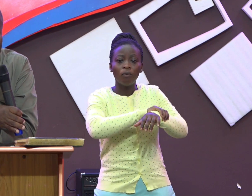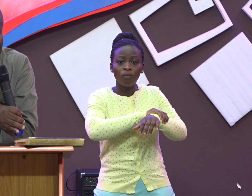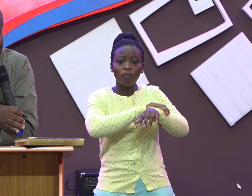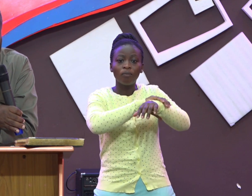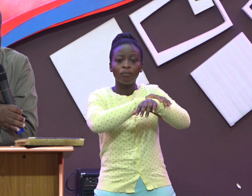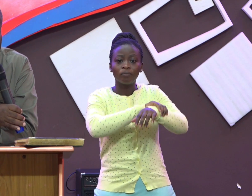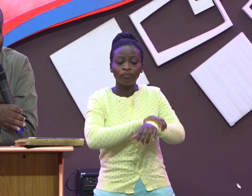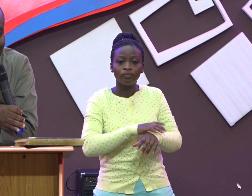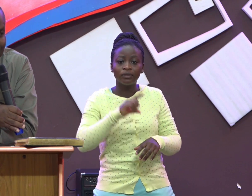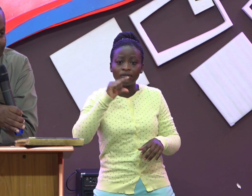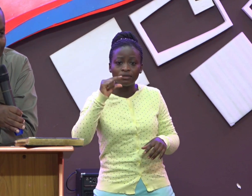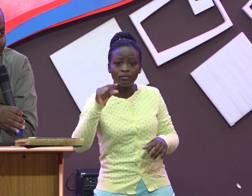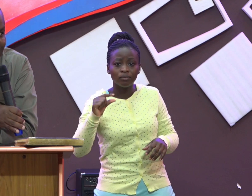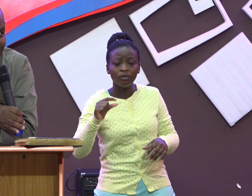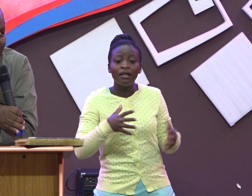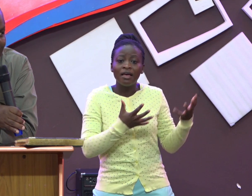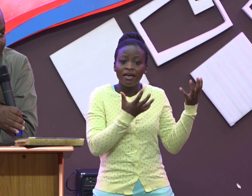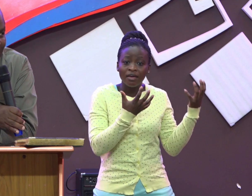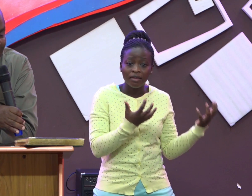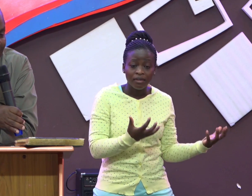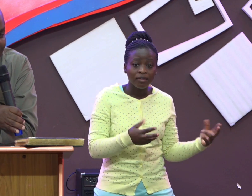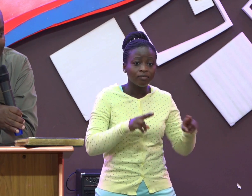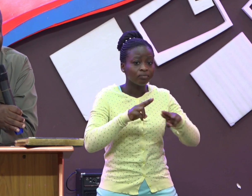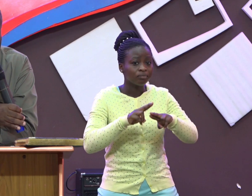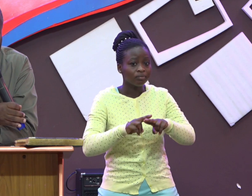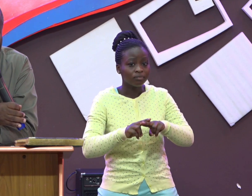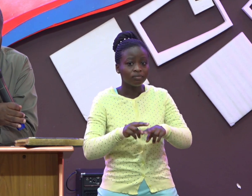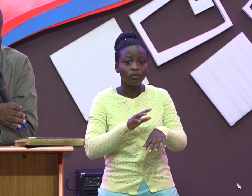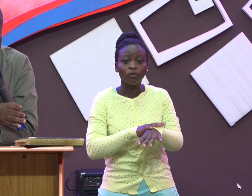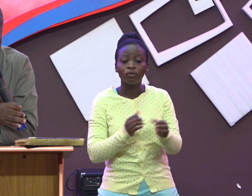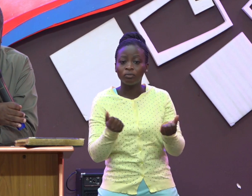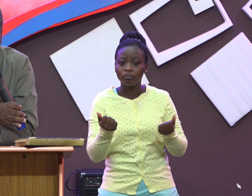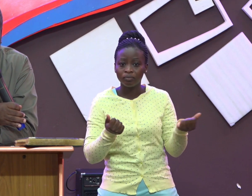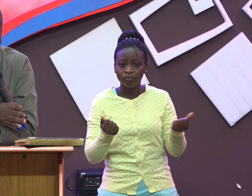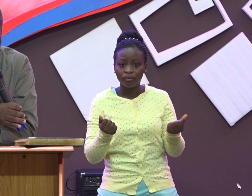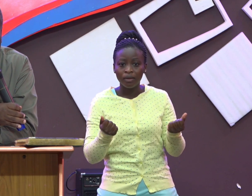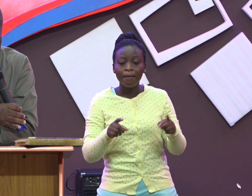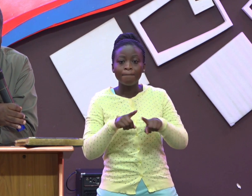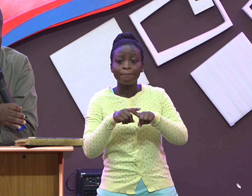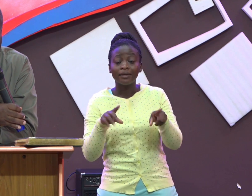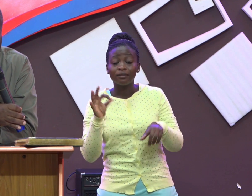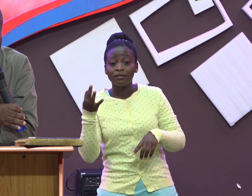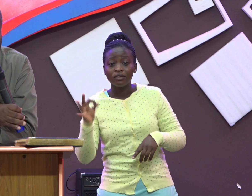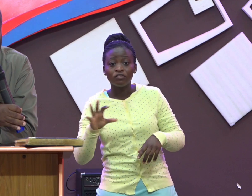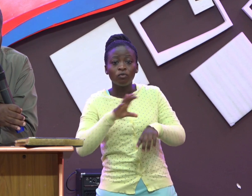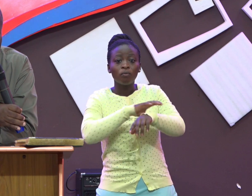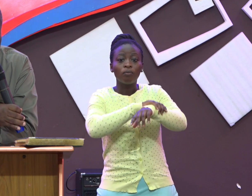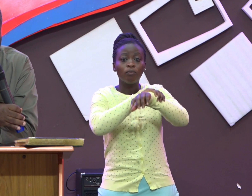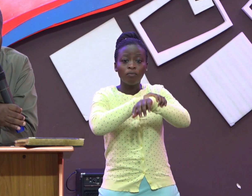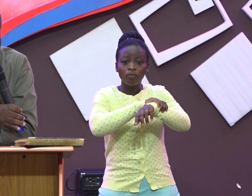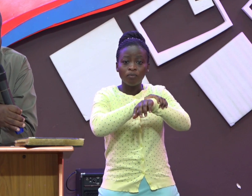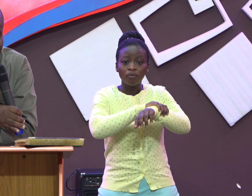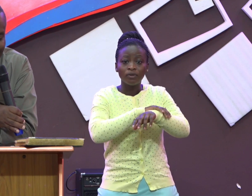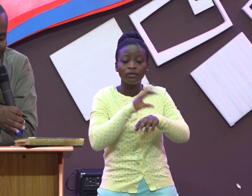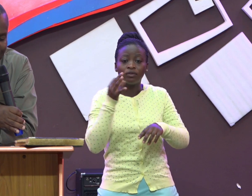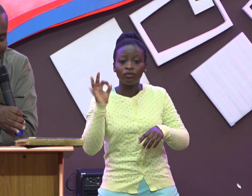Obuzito butuulira. The heaviness dwells on it. Ne pressure munda wabeera omungi. But when the pressure is high. Omupiira